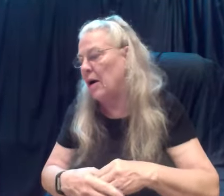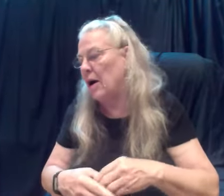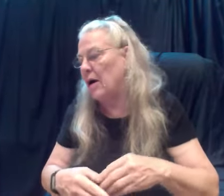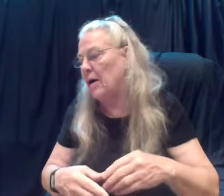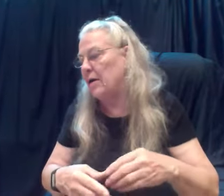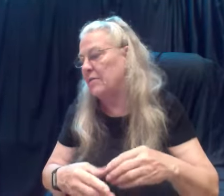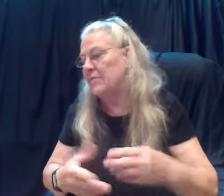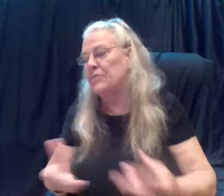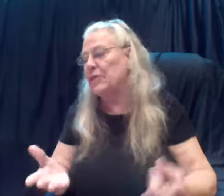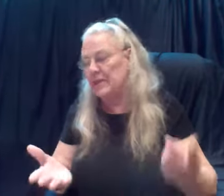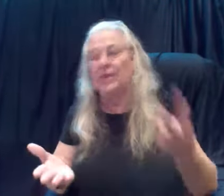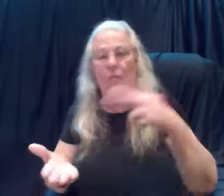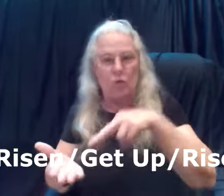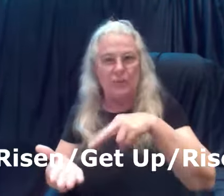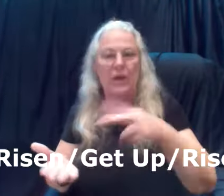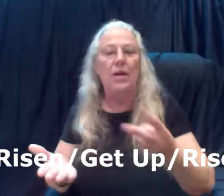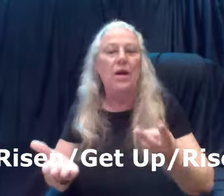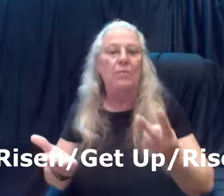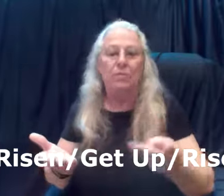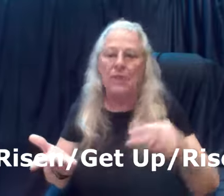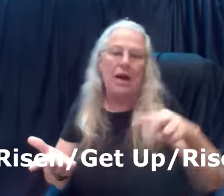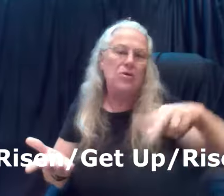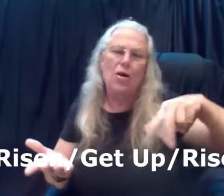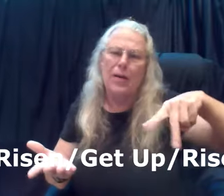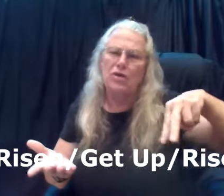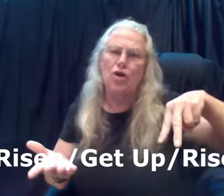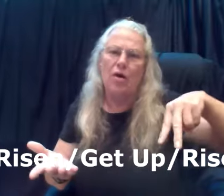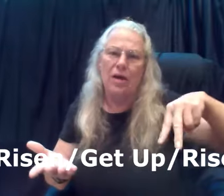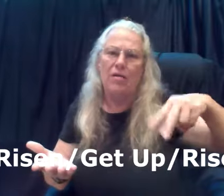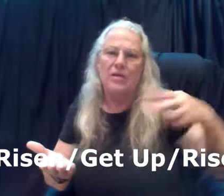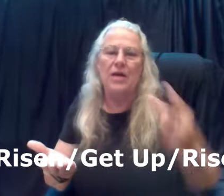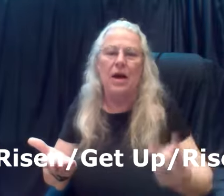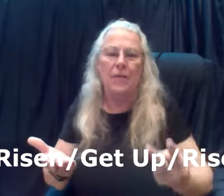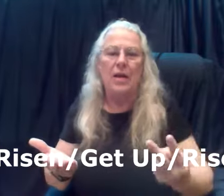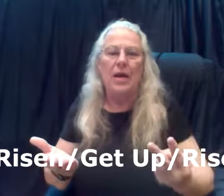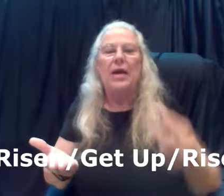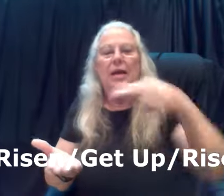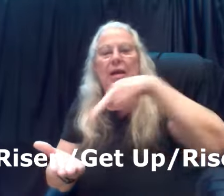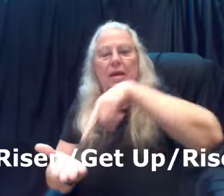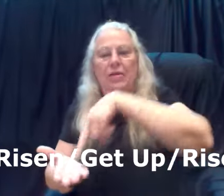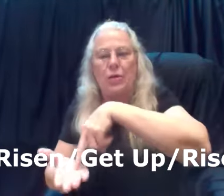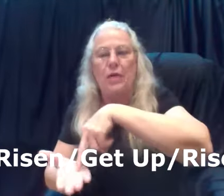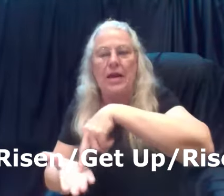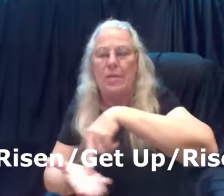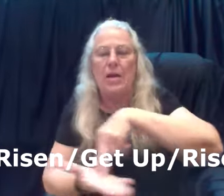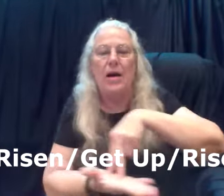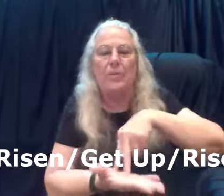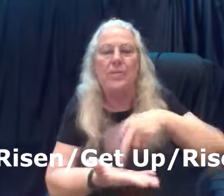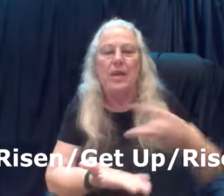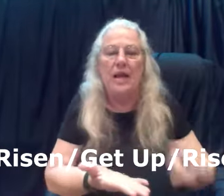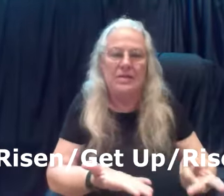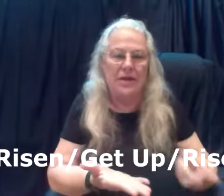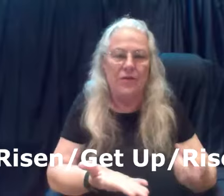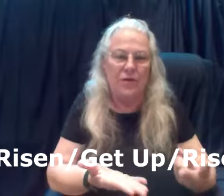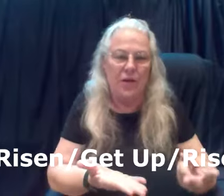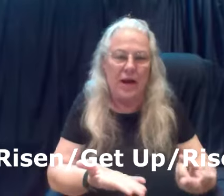Uh, Risen, of course, being, and I talk about Charlie all the time. You get him up. He's in the grave, he's